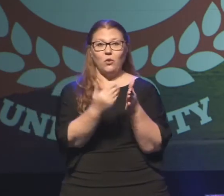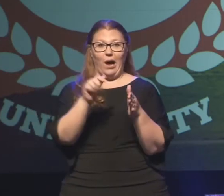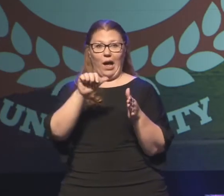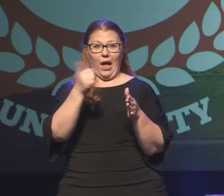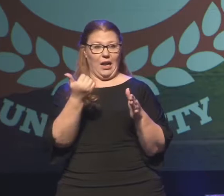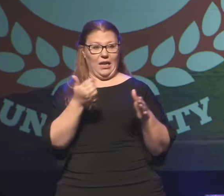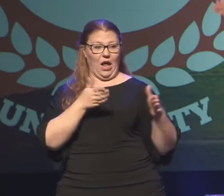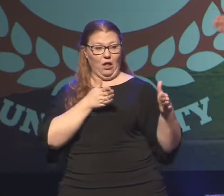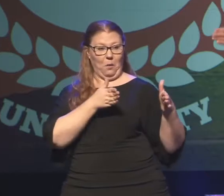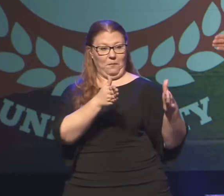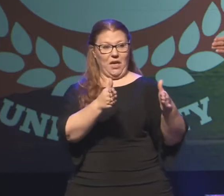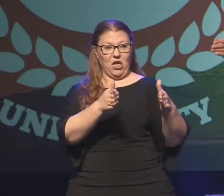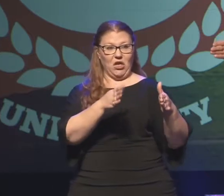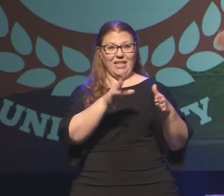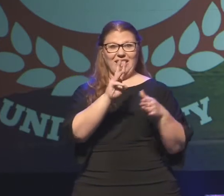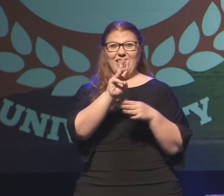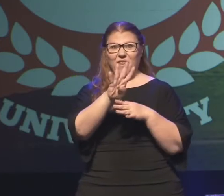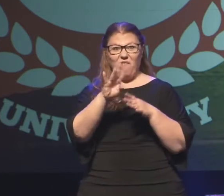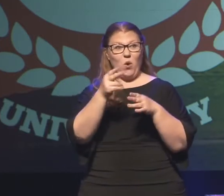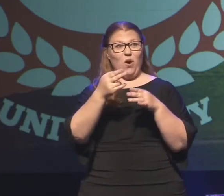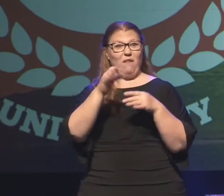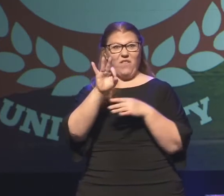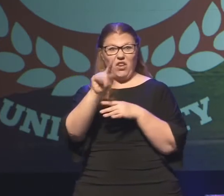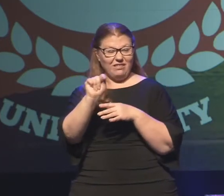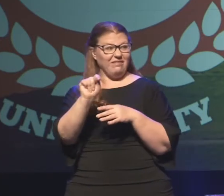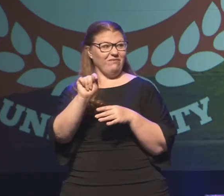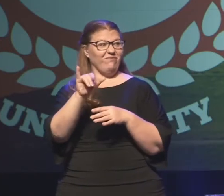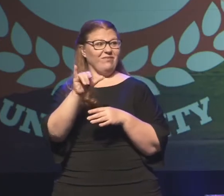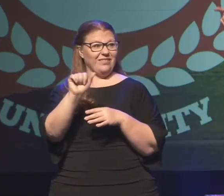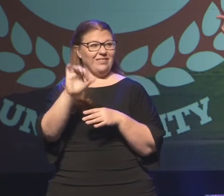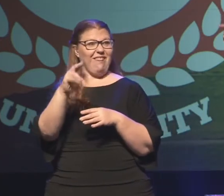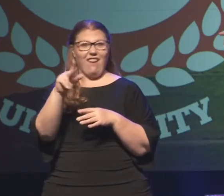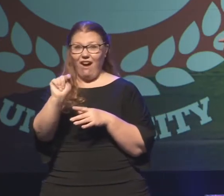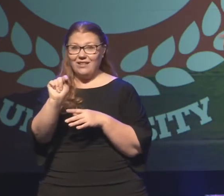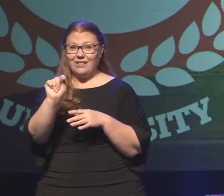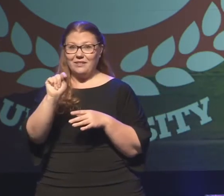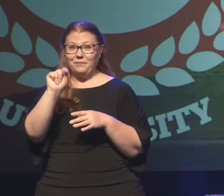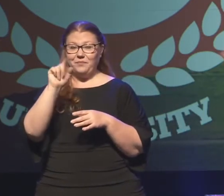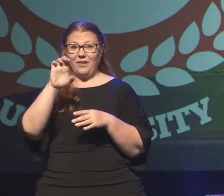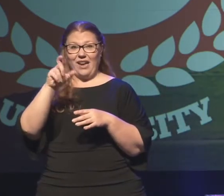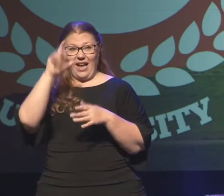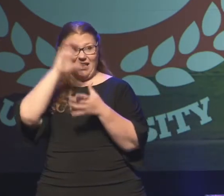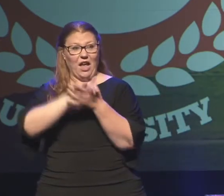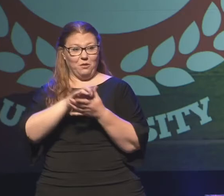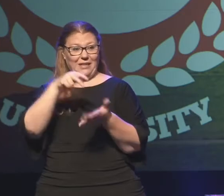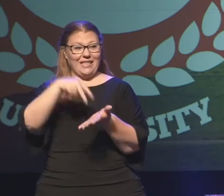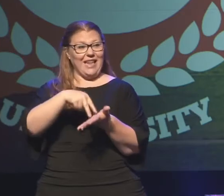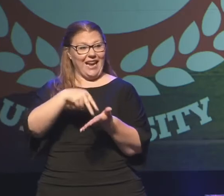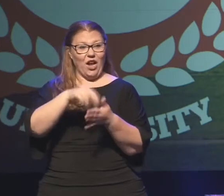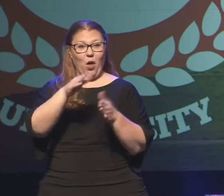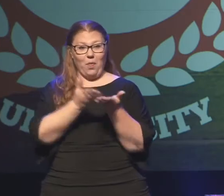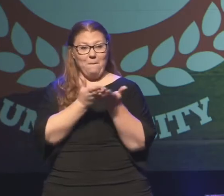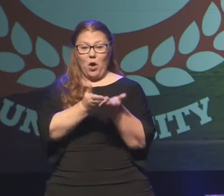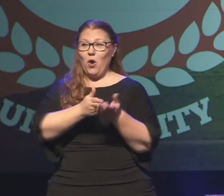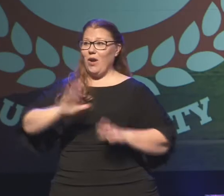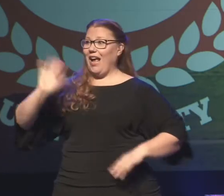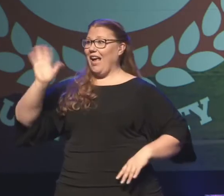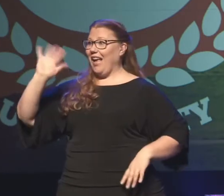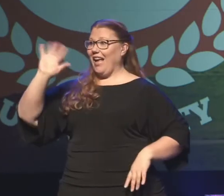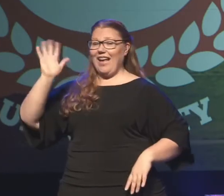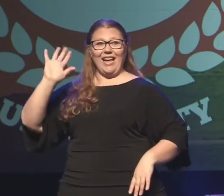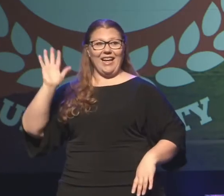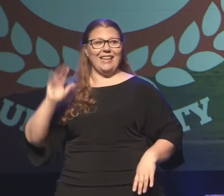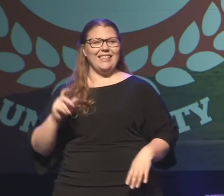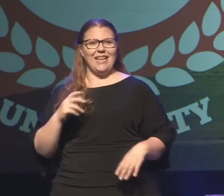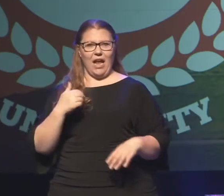pier, 64-foot yacht. Husband standing on the yacht, waving again. And she said, I